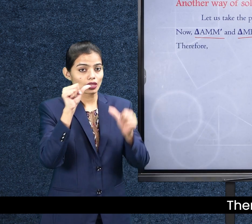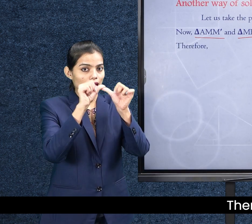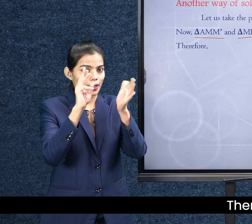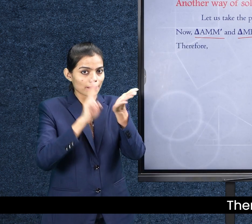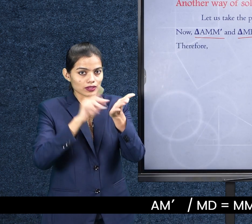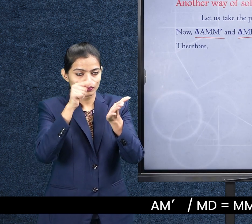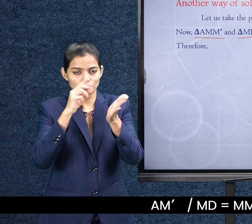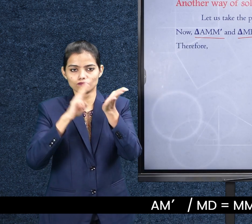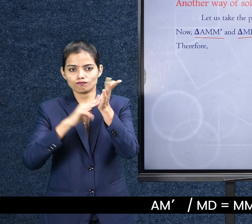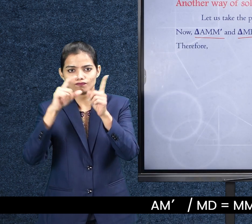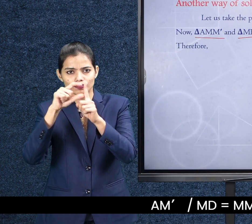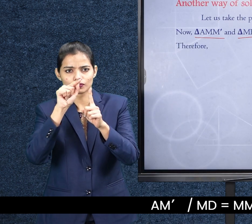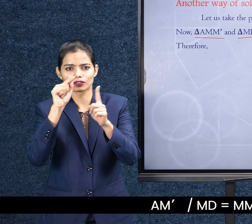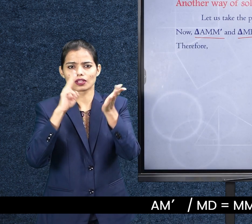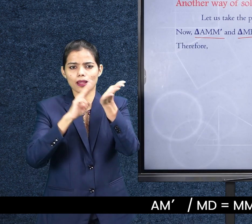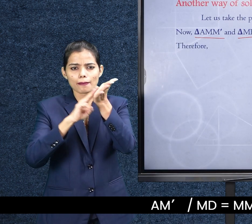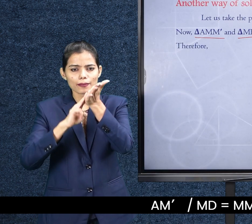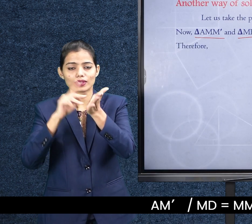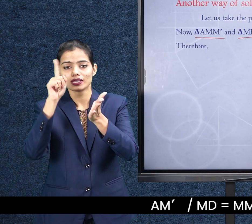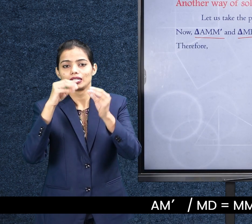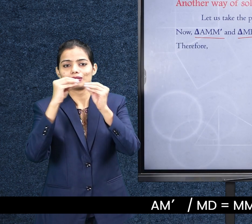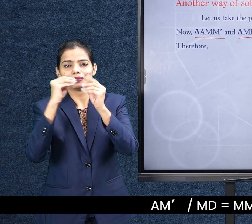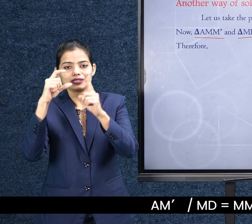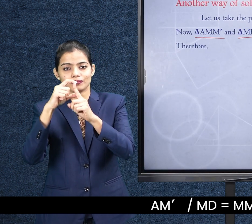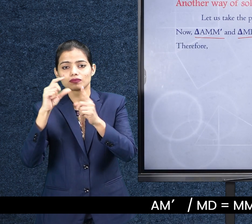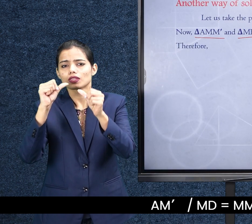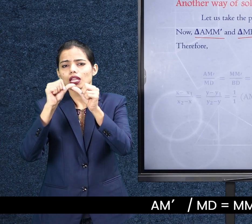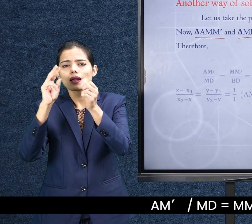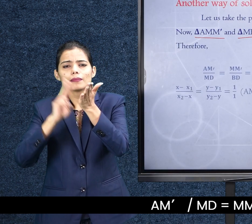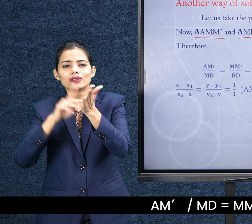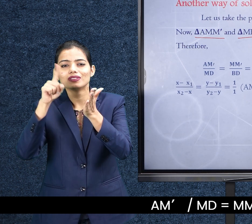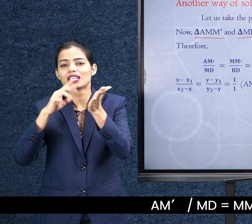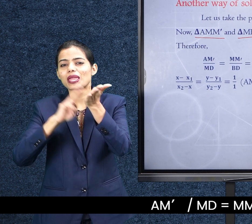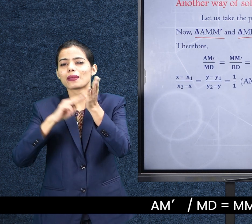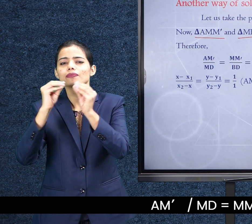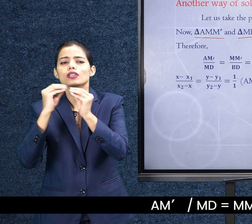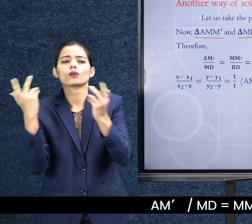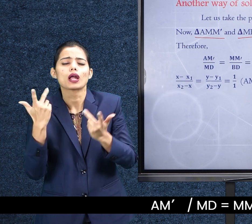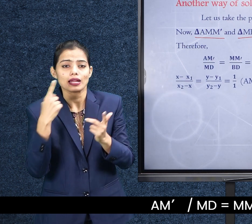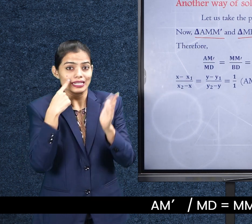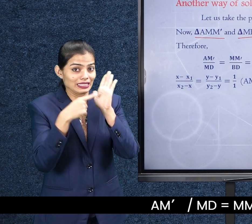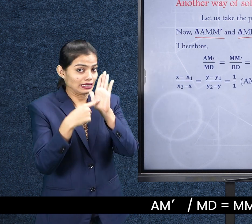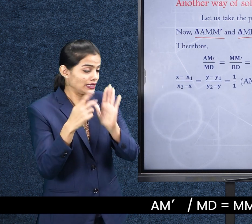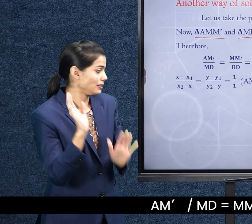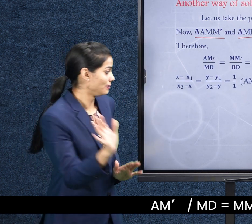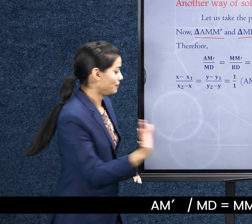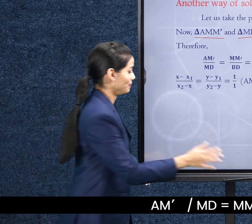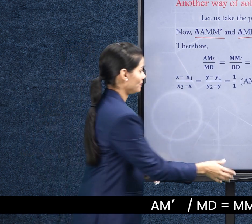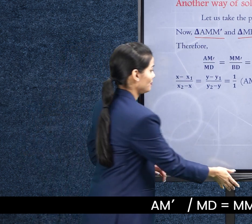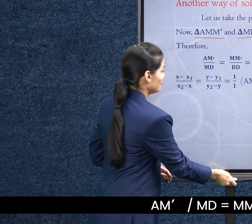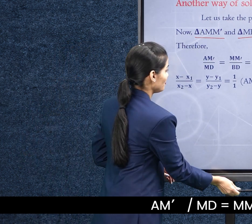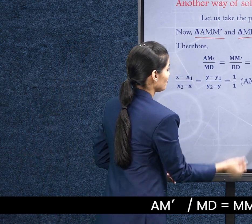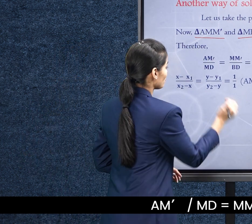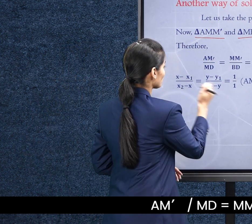Therefore, AM dash by MD is equal to MM dash by BD is equal to AM by